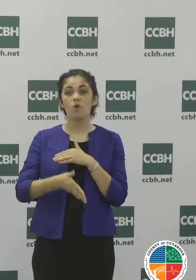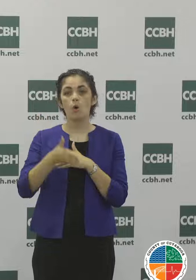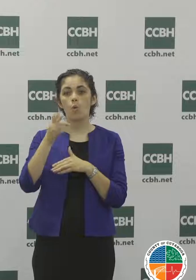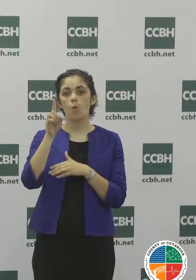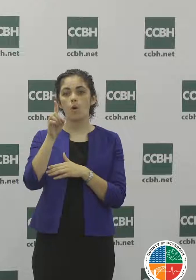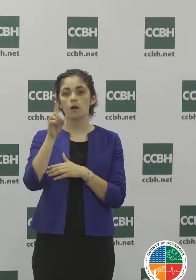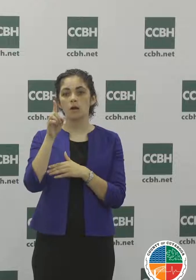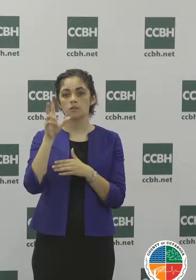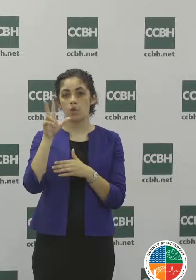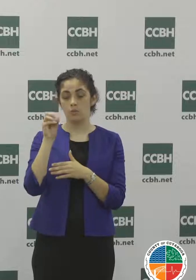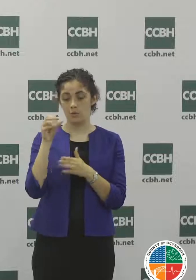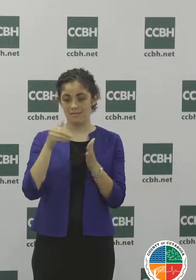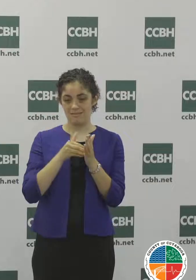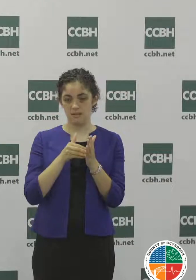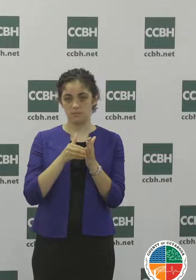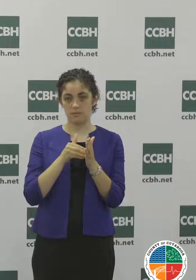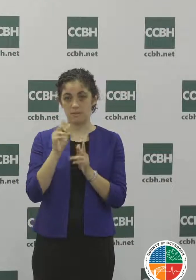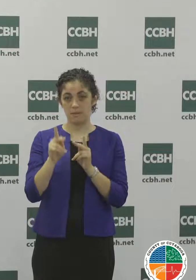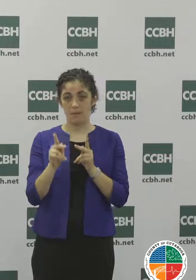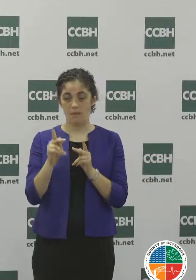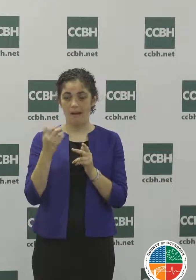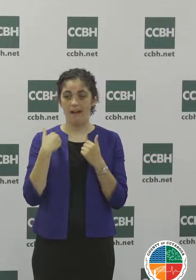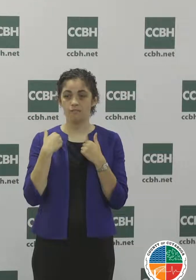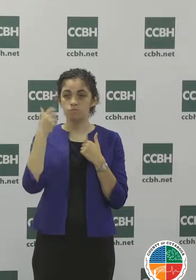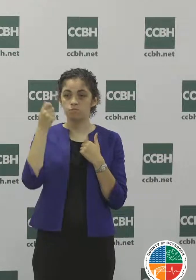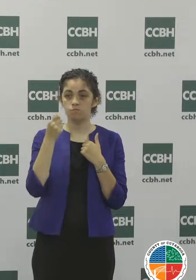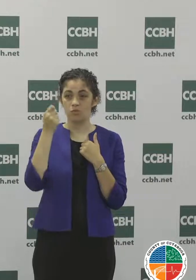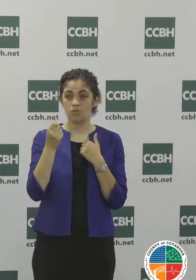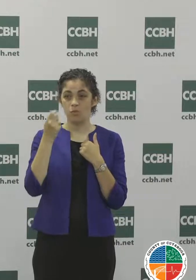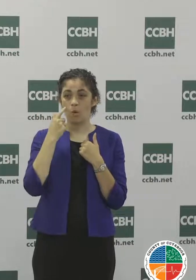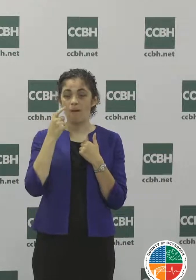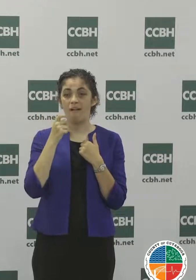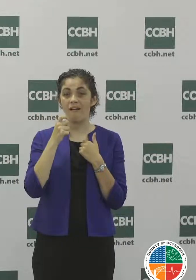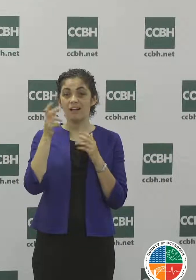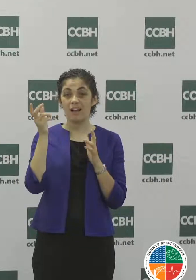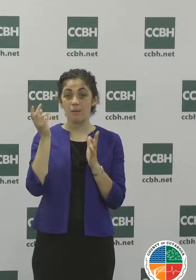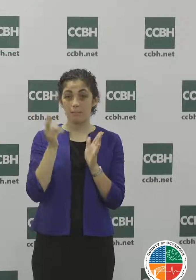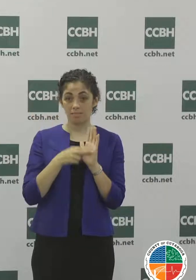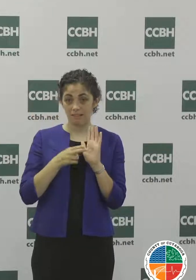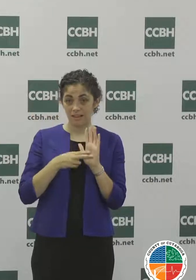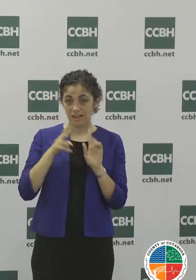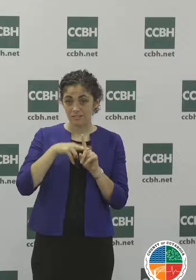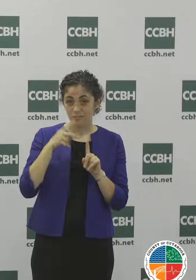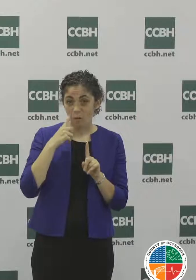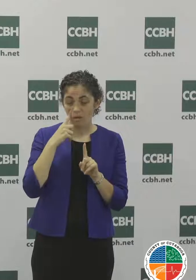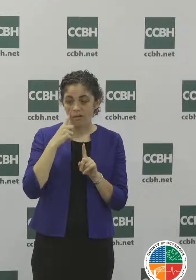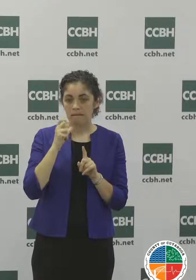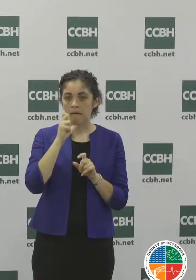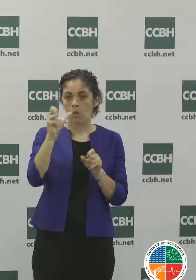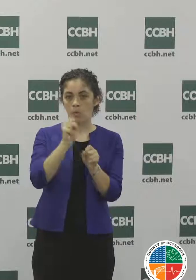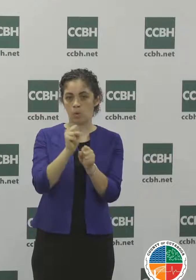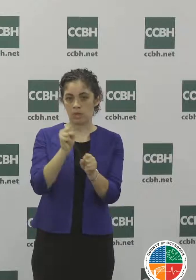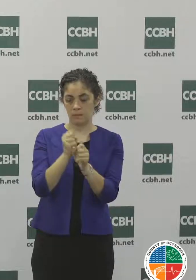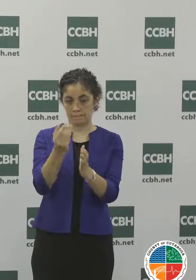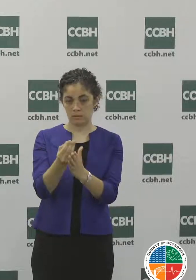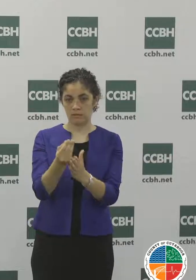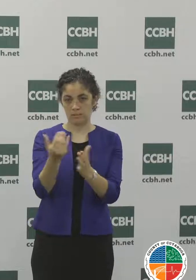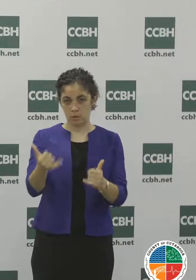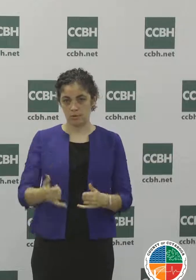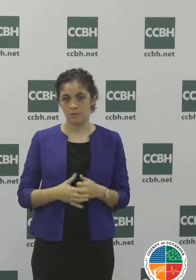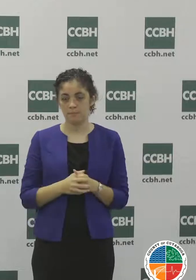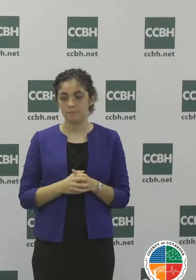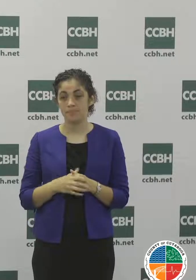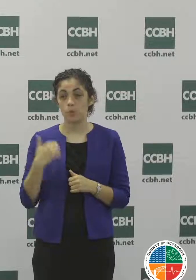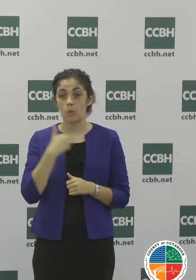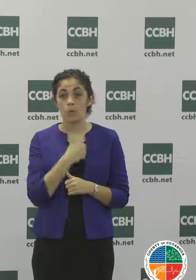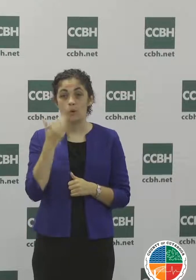130,000 people in Cuyahoga County have filed for unemployment. That's devastating. But we also